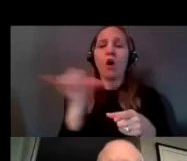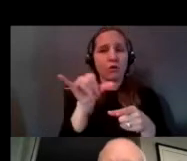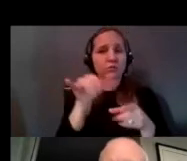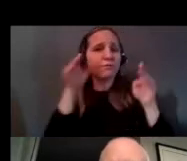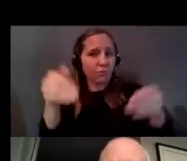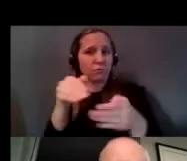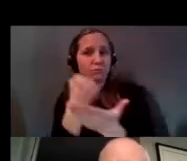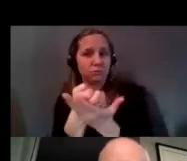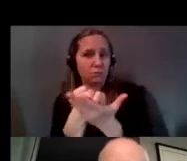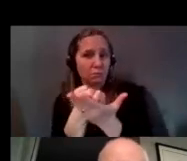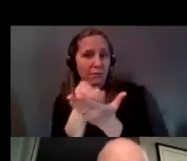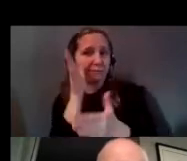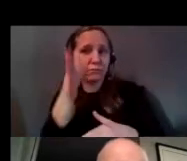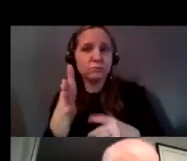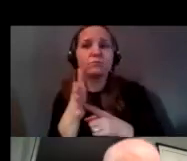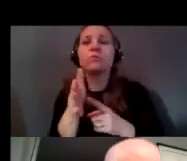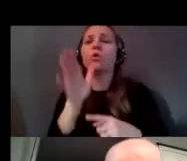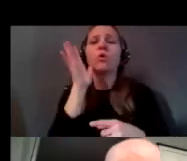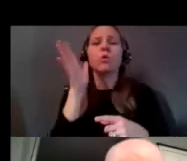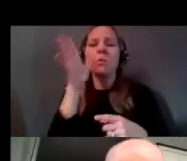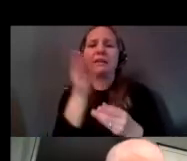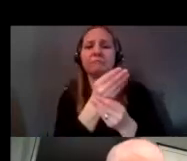and you'll see some information later